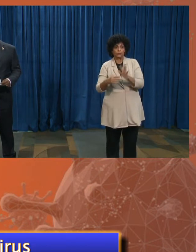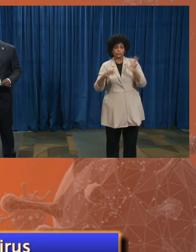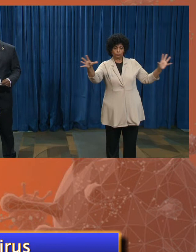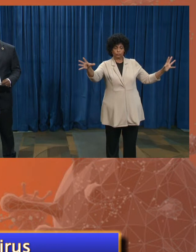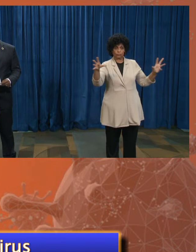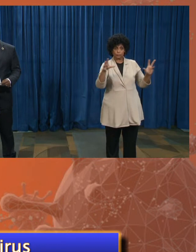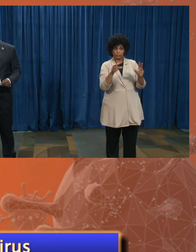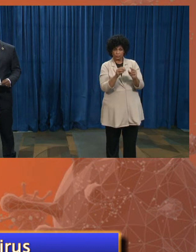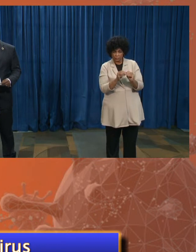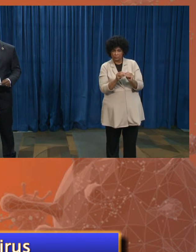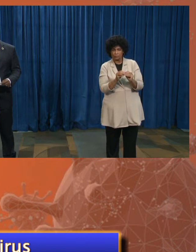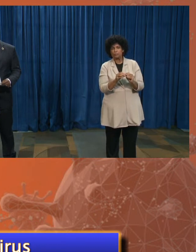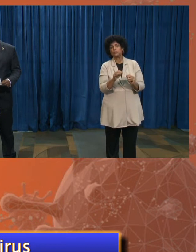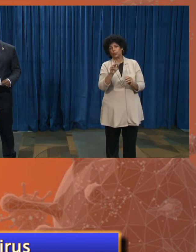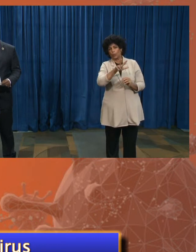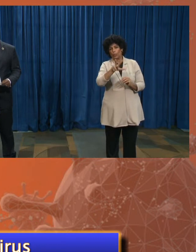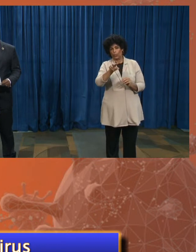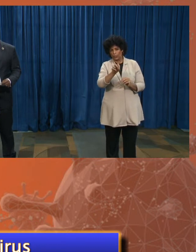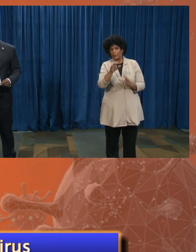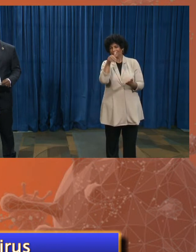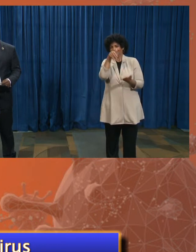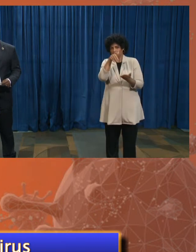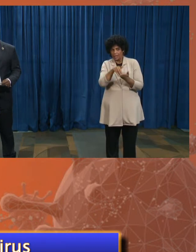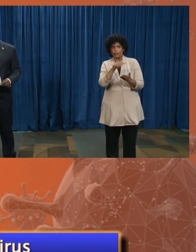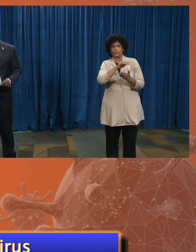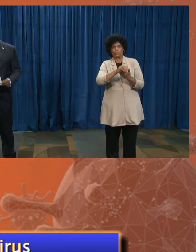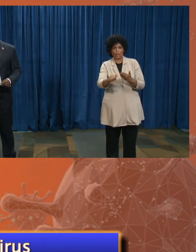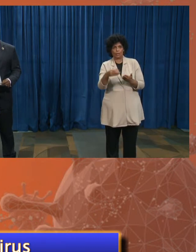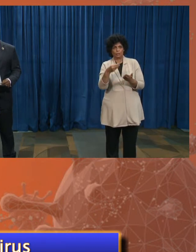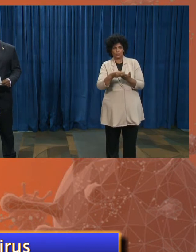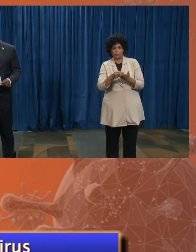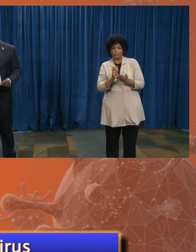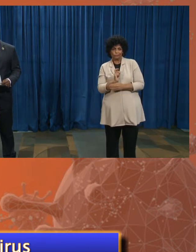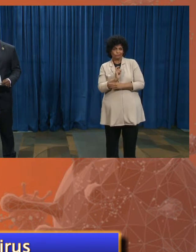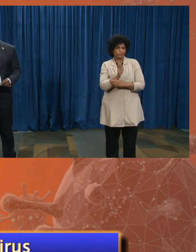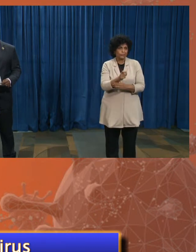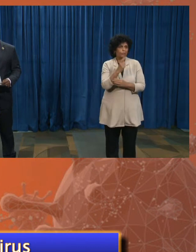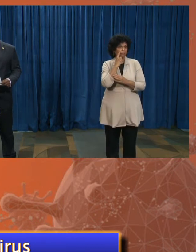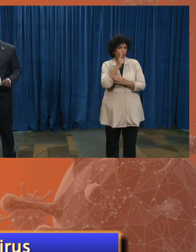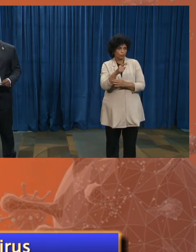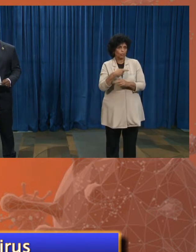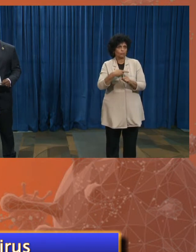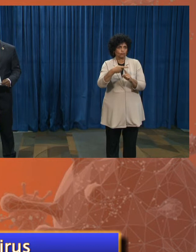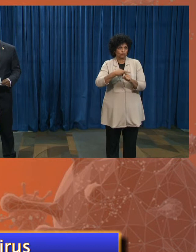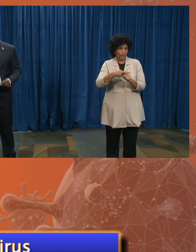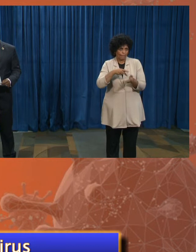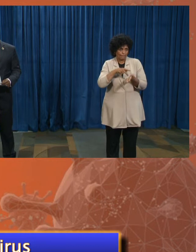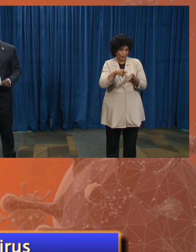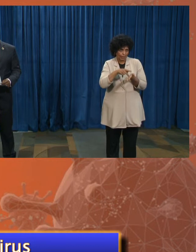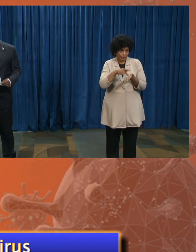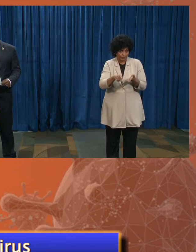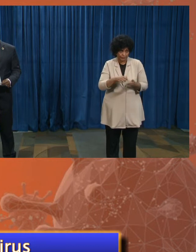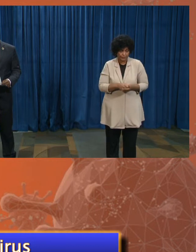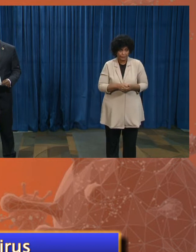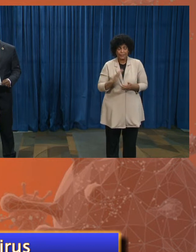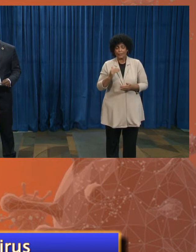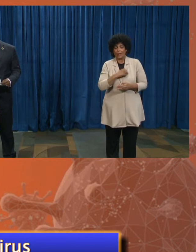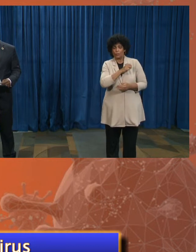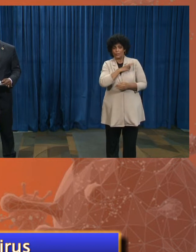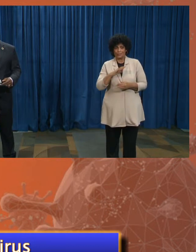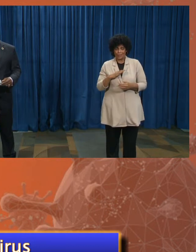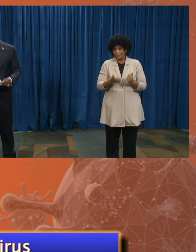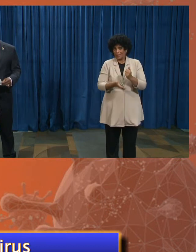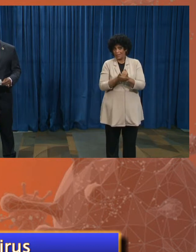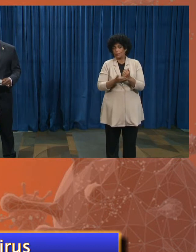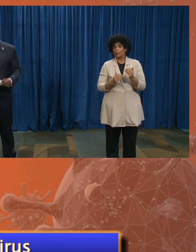in emergency rental assistance. To date, our Orange County staff has assisted over 2,800, to be